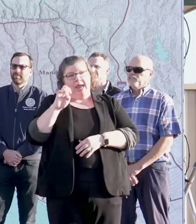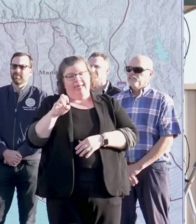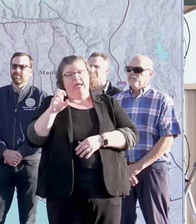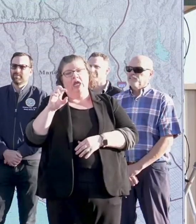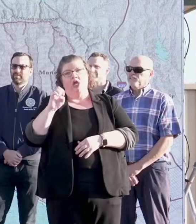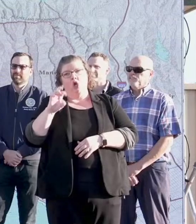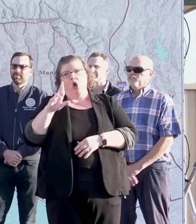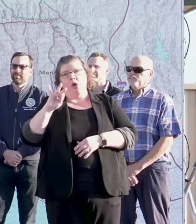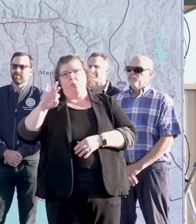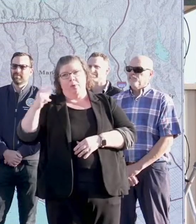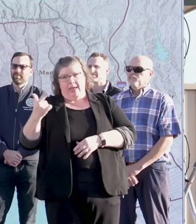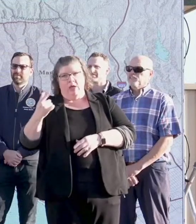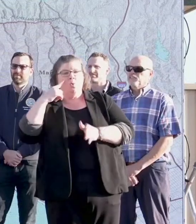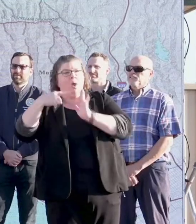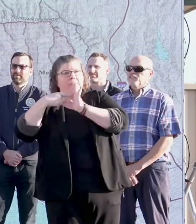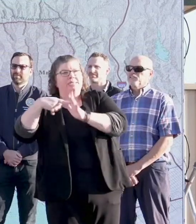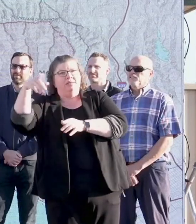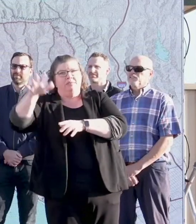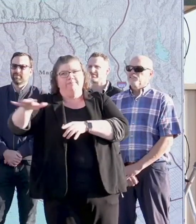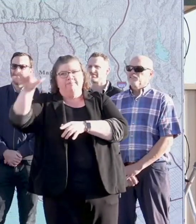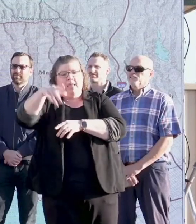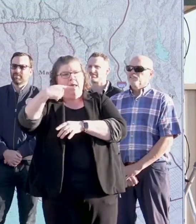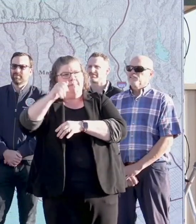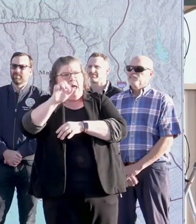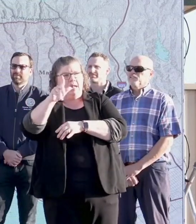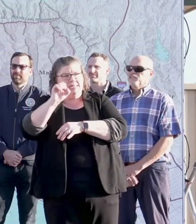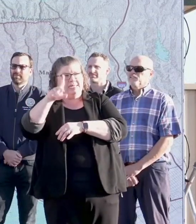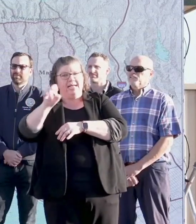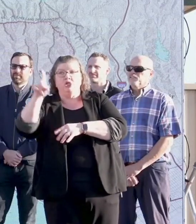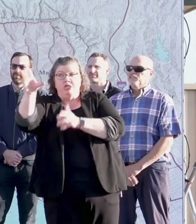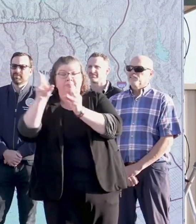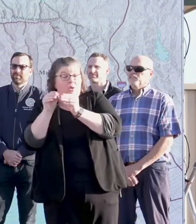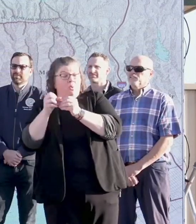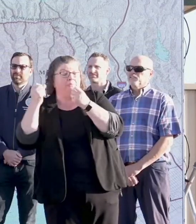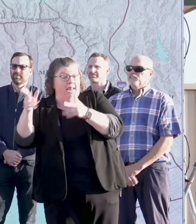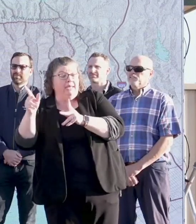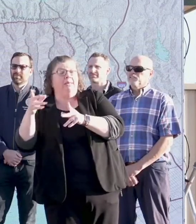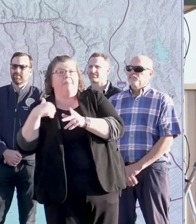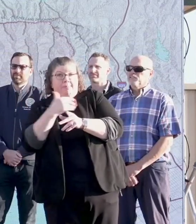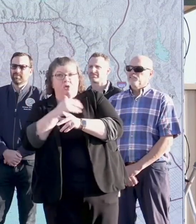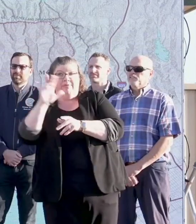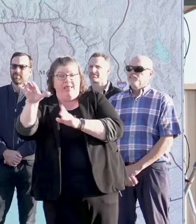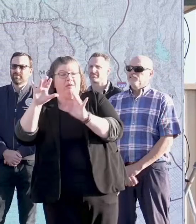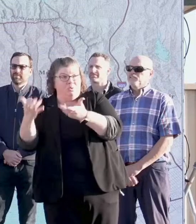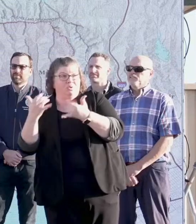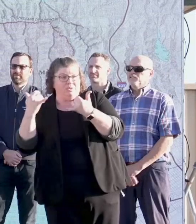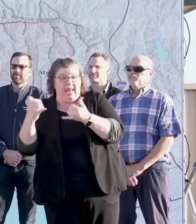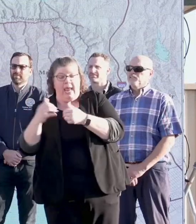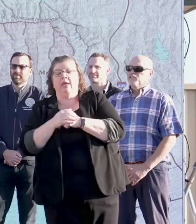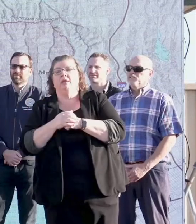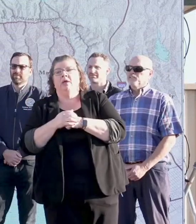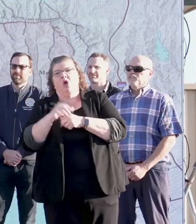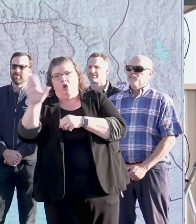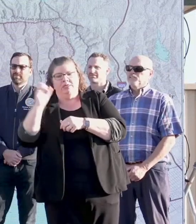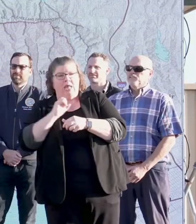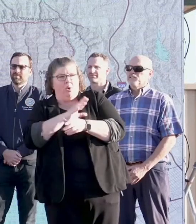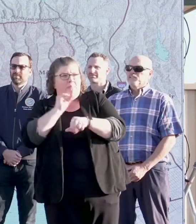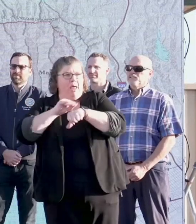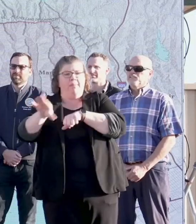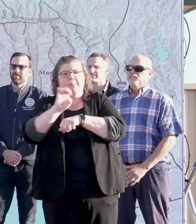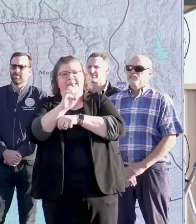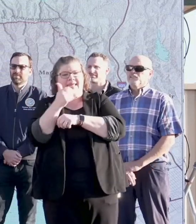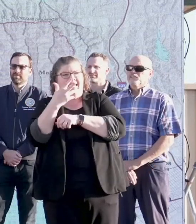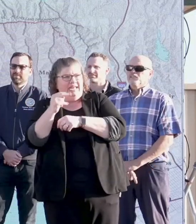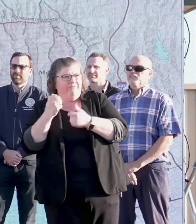the Palisades. I know she's meeting with a lot of community members right now. Her and Assemblymember Harbedian, who's been impacted by the Eaton fire,